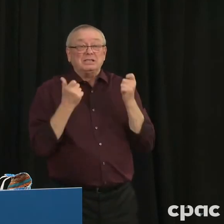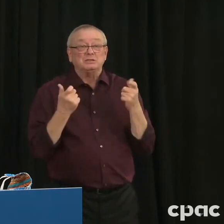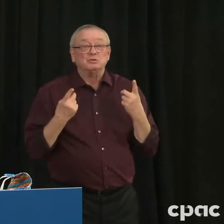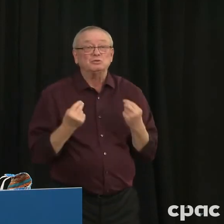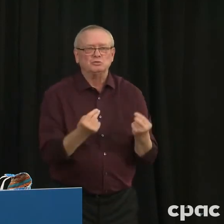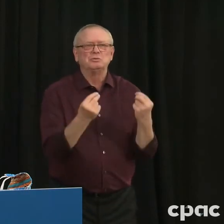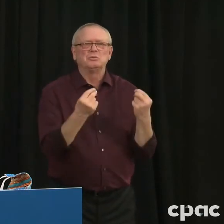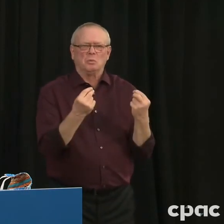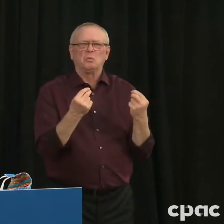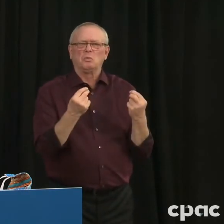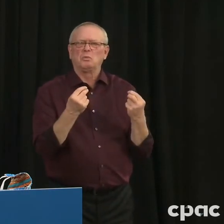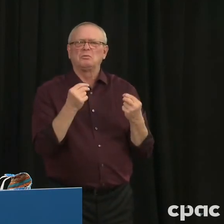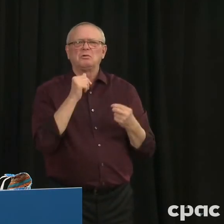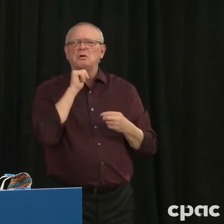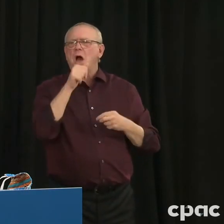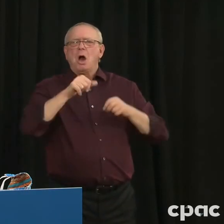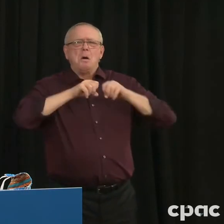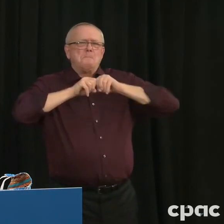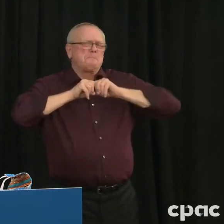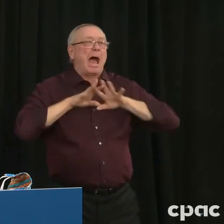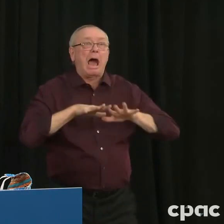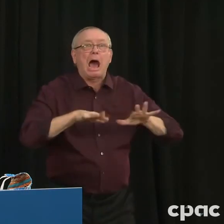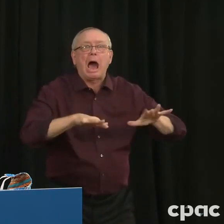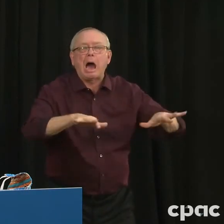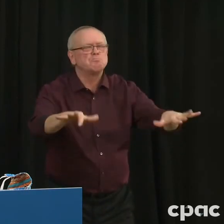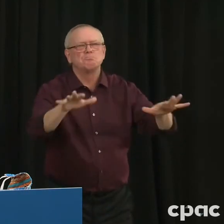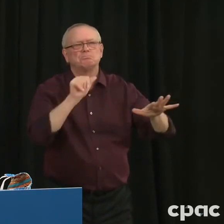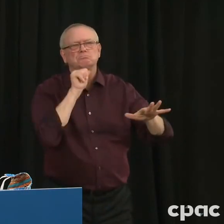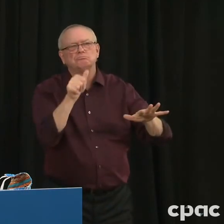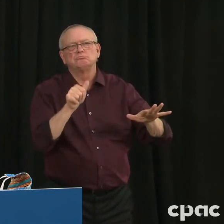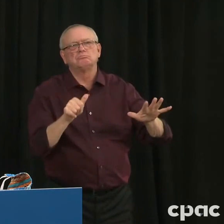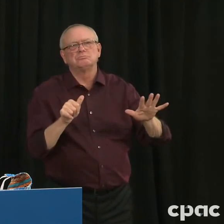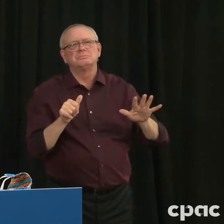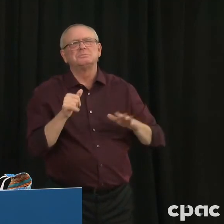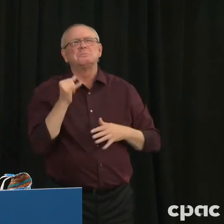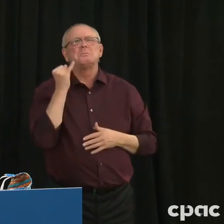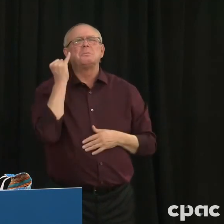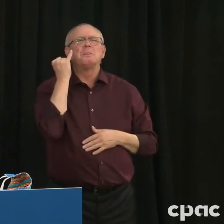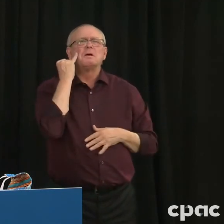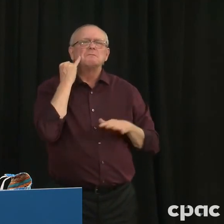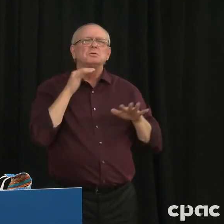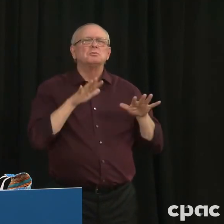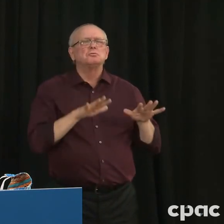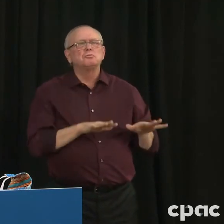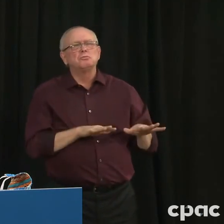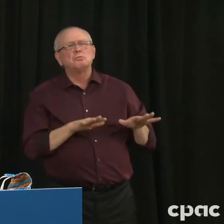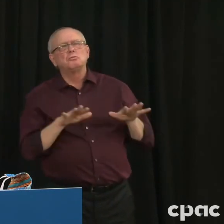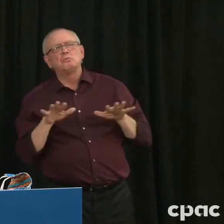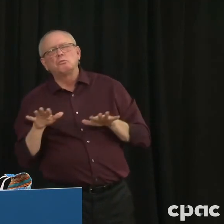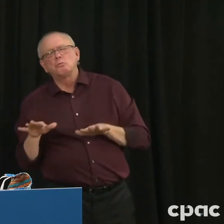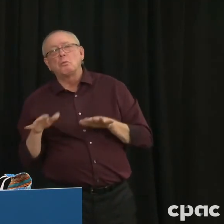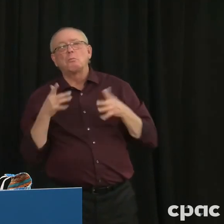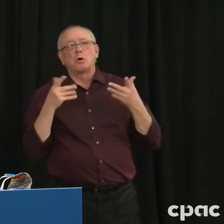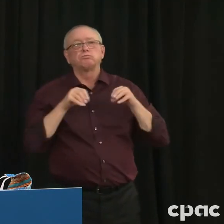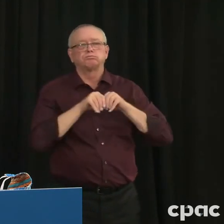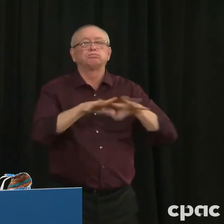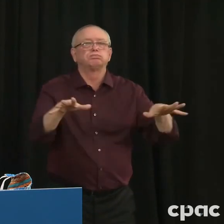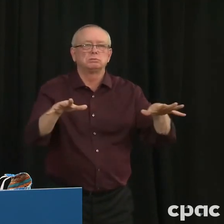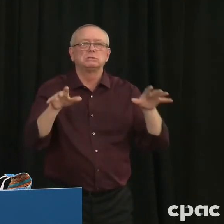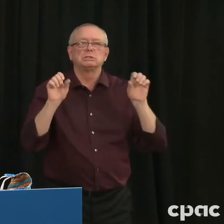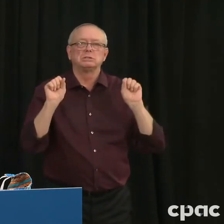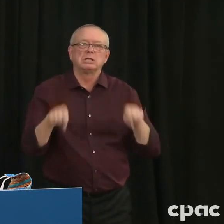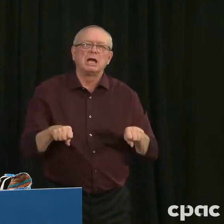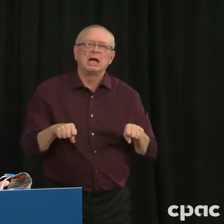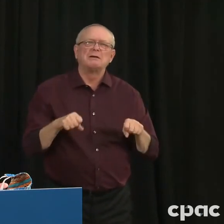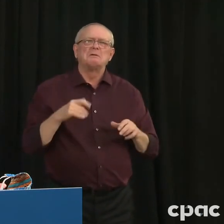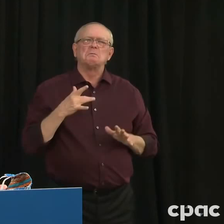numbers of hospitalizations that we could have seen. And in some ways, I think that we are a victim of that success. So